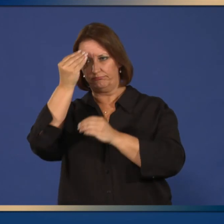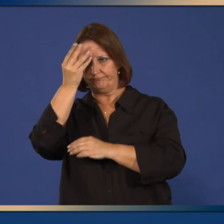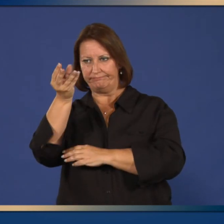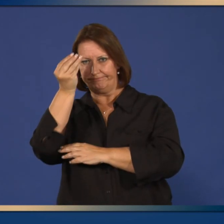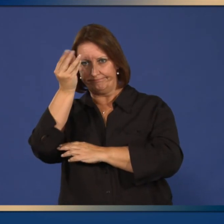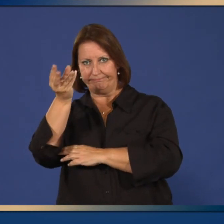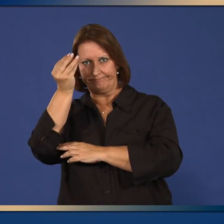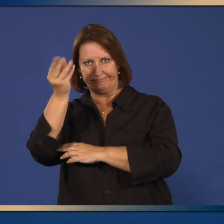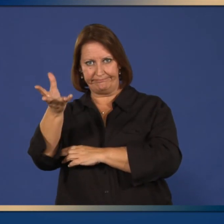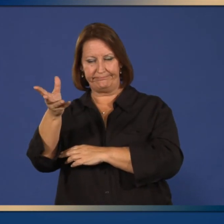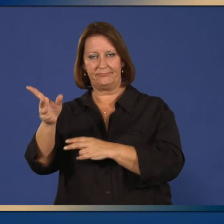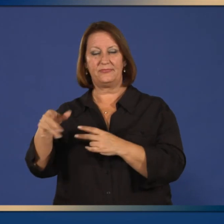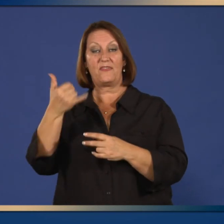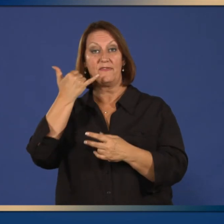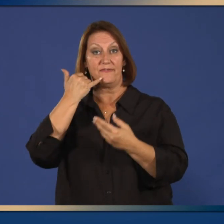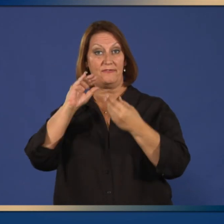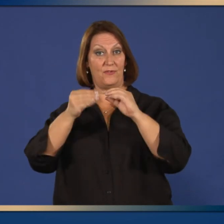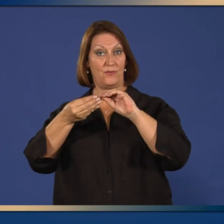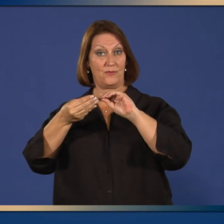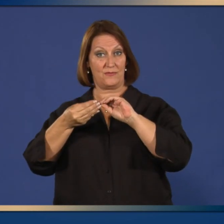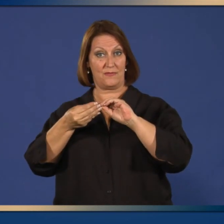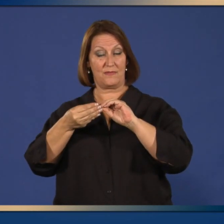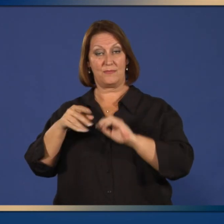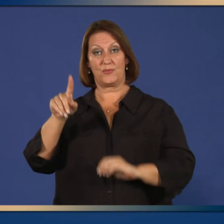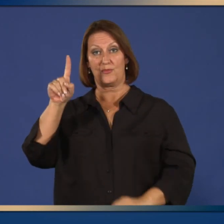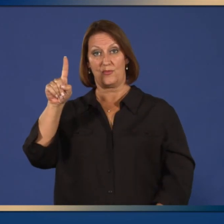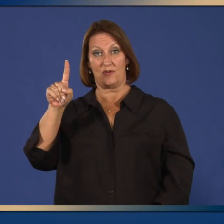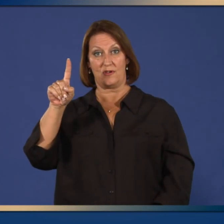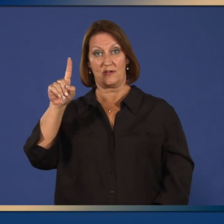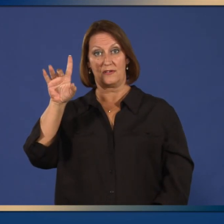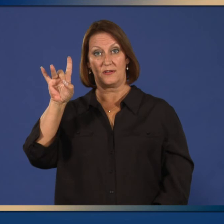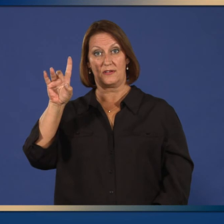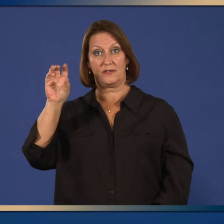or by calling